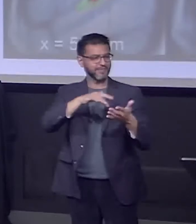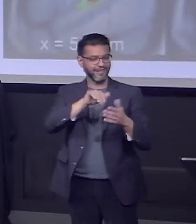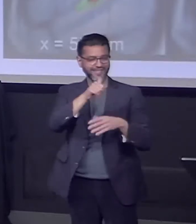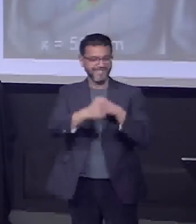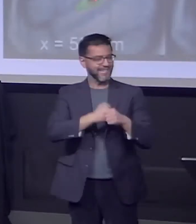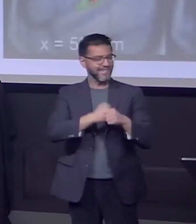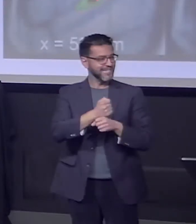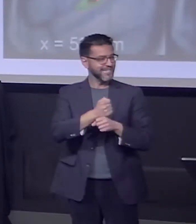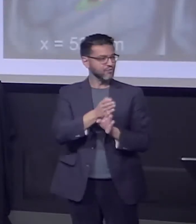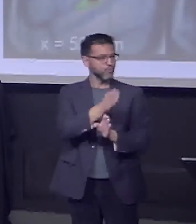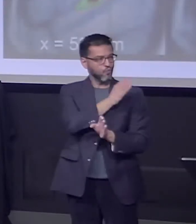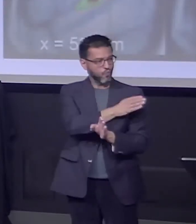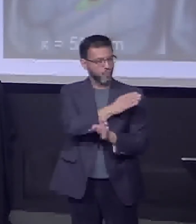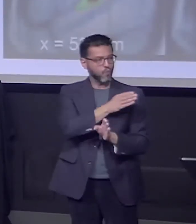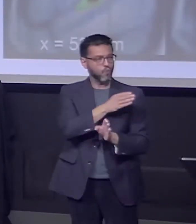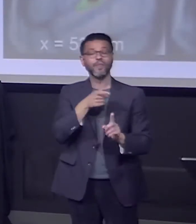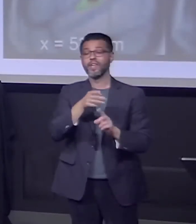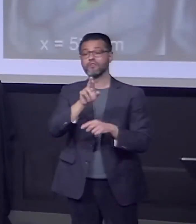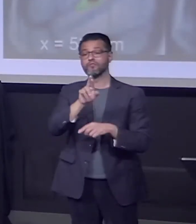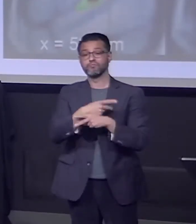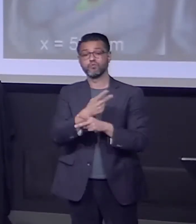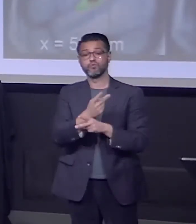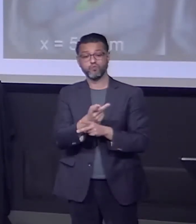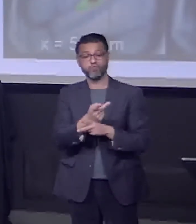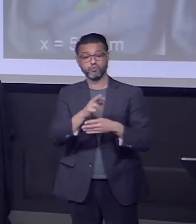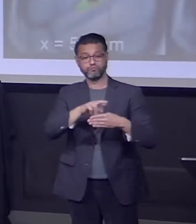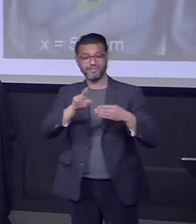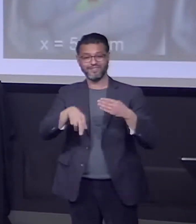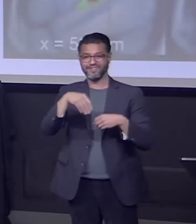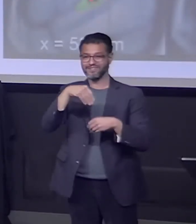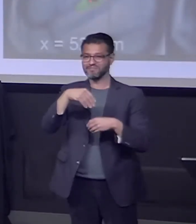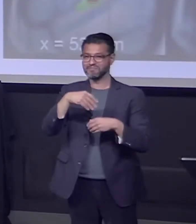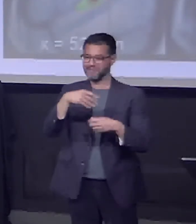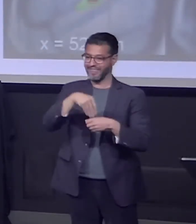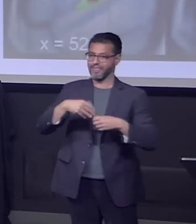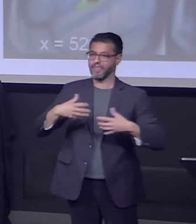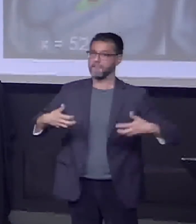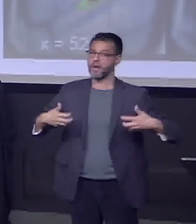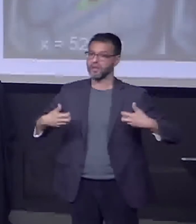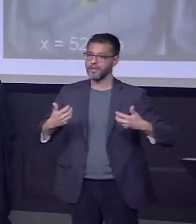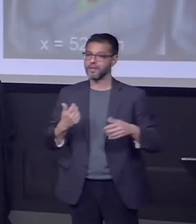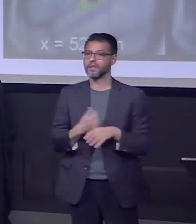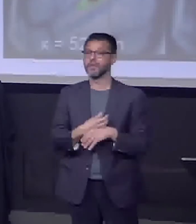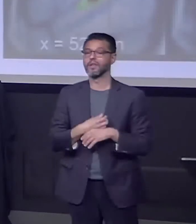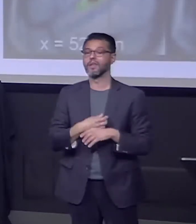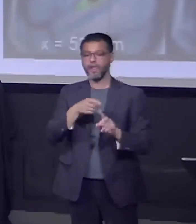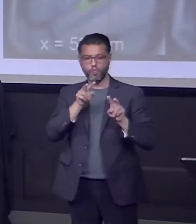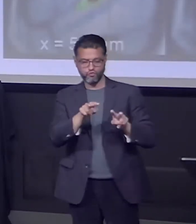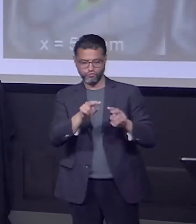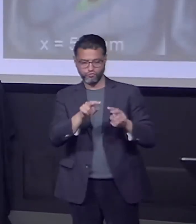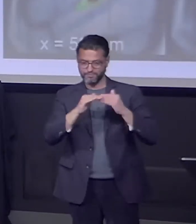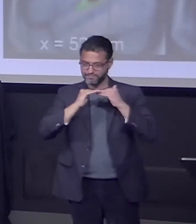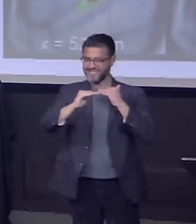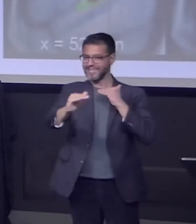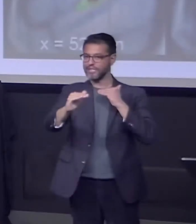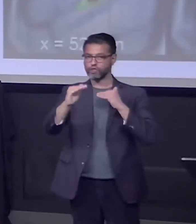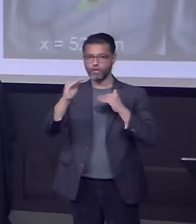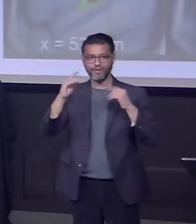where they replicated basically the finding in the monkey where stationary sounds that are presented in